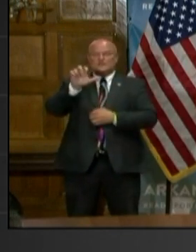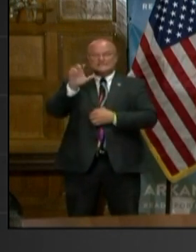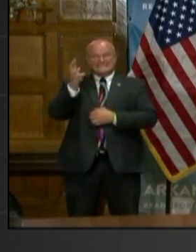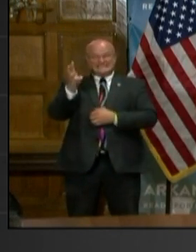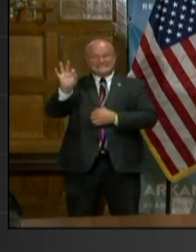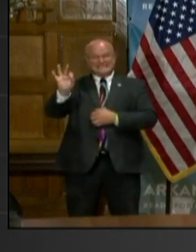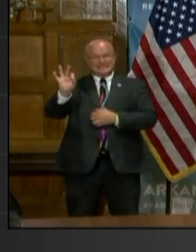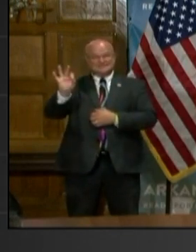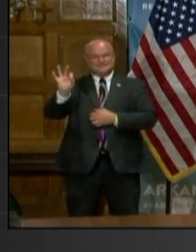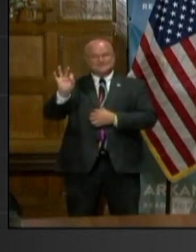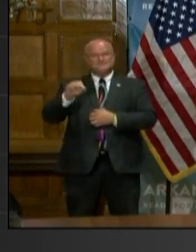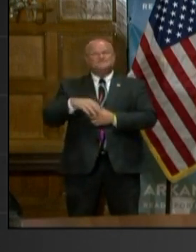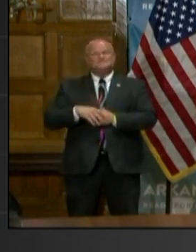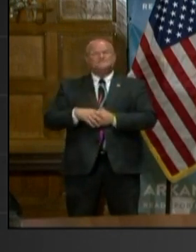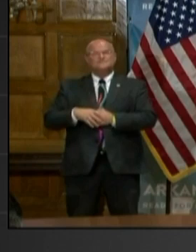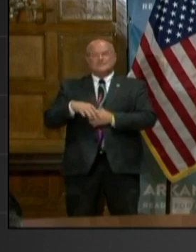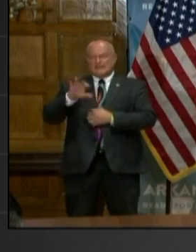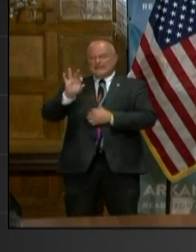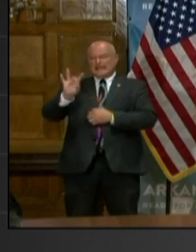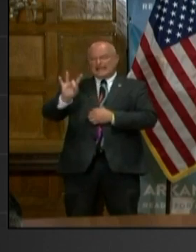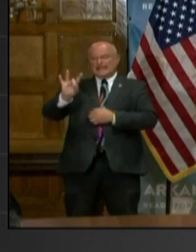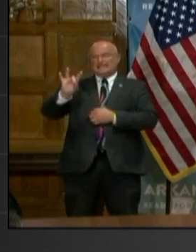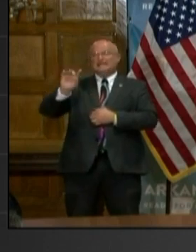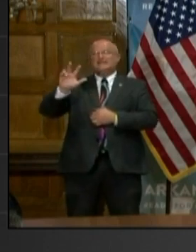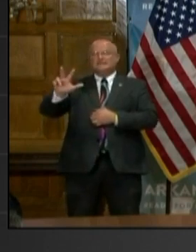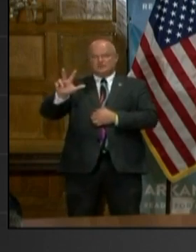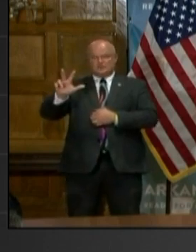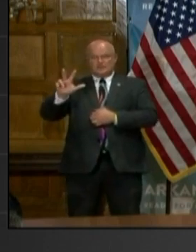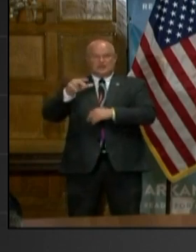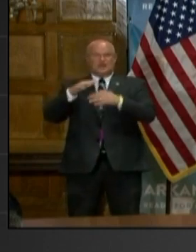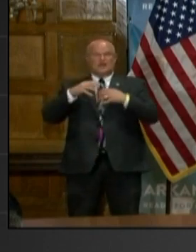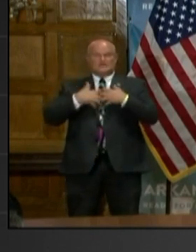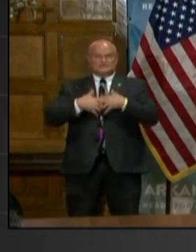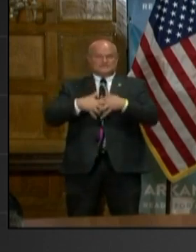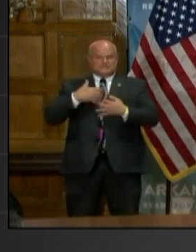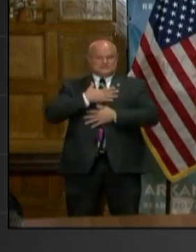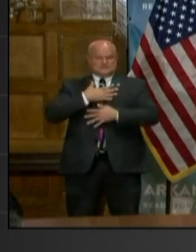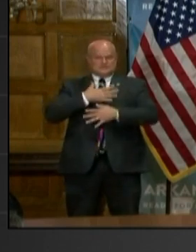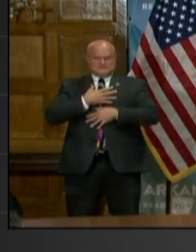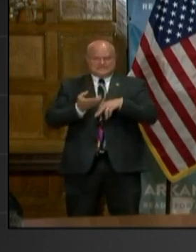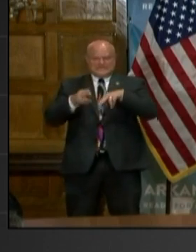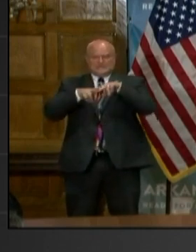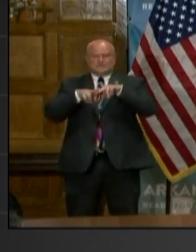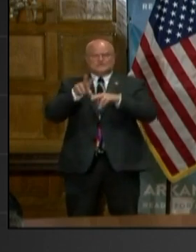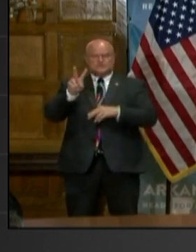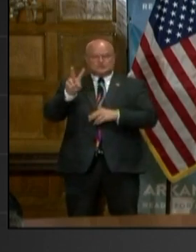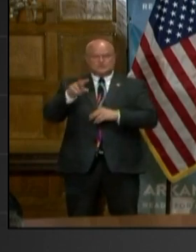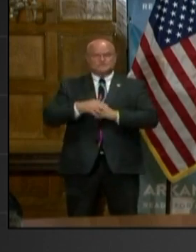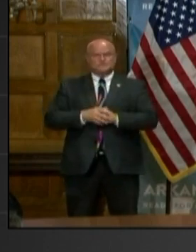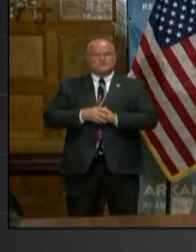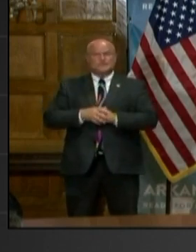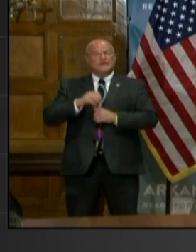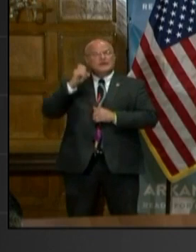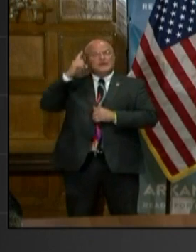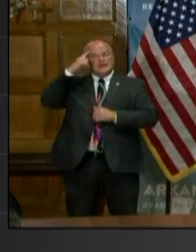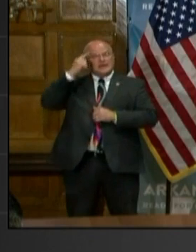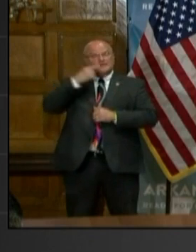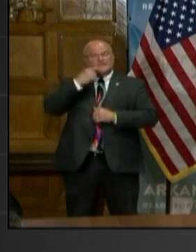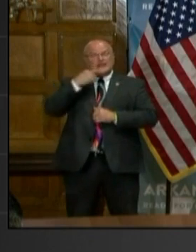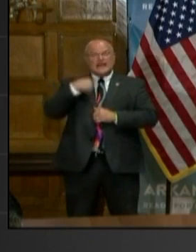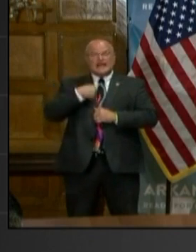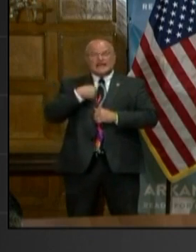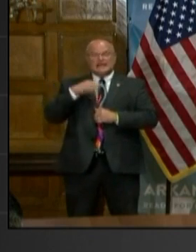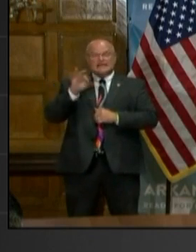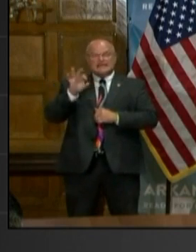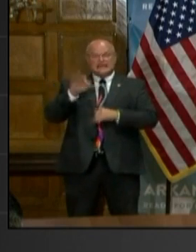369. We have 83 currently on a ventilator. That's an increase of 2 from yesterday. The Governor mentioned we did have 9